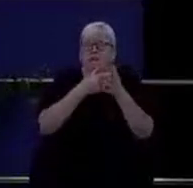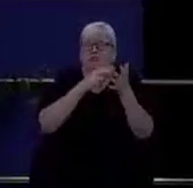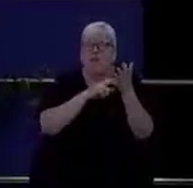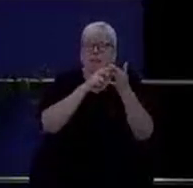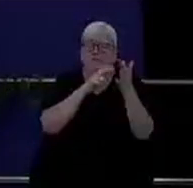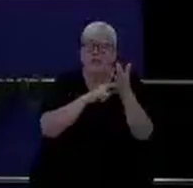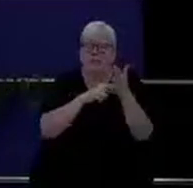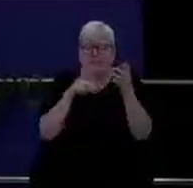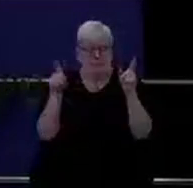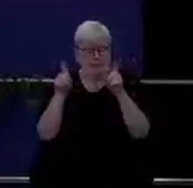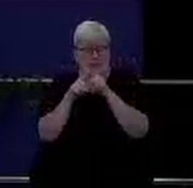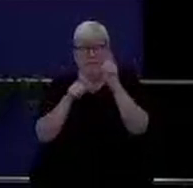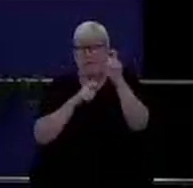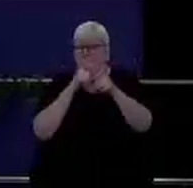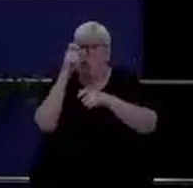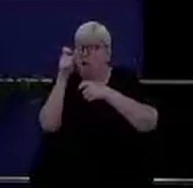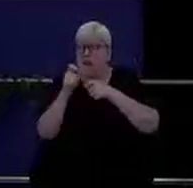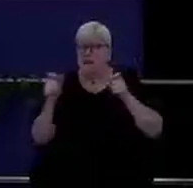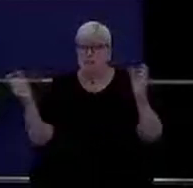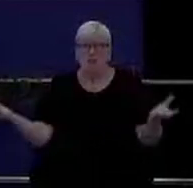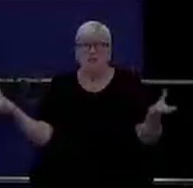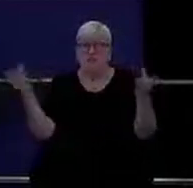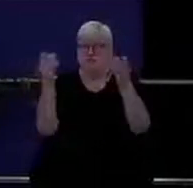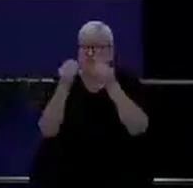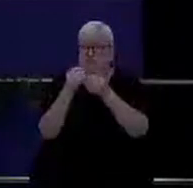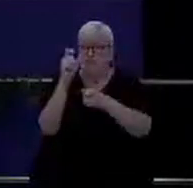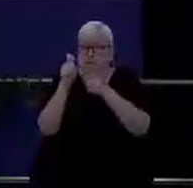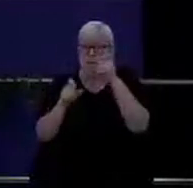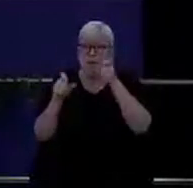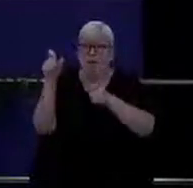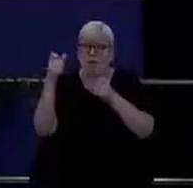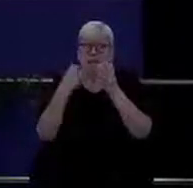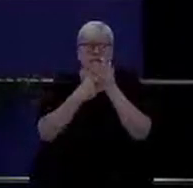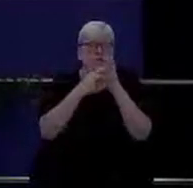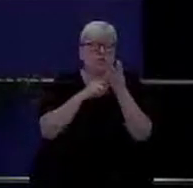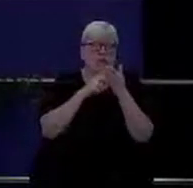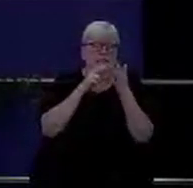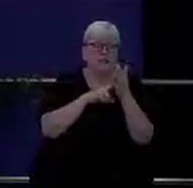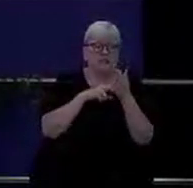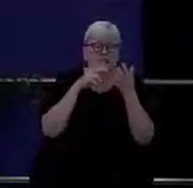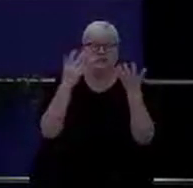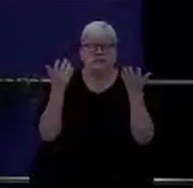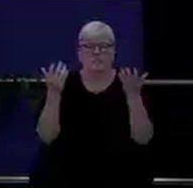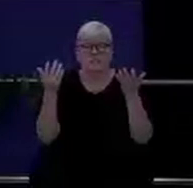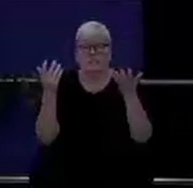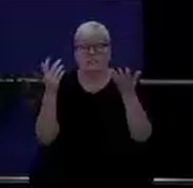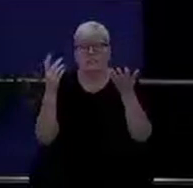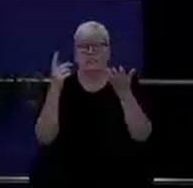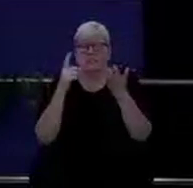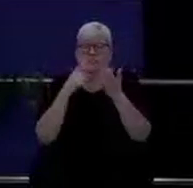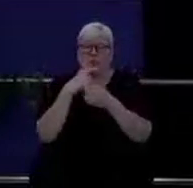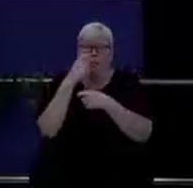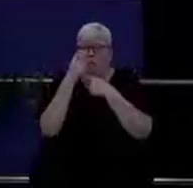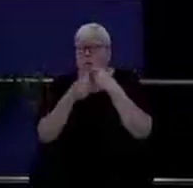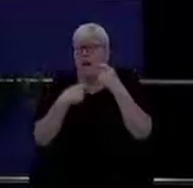can be used for a gathering of people. Raven, hrafn. The word sounds like the bird's call